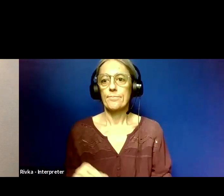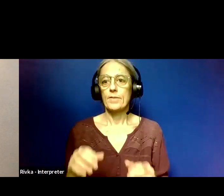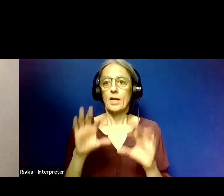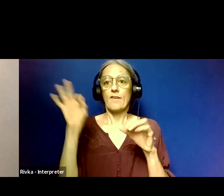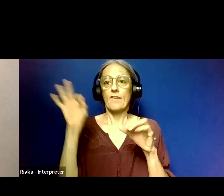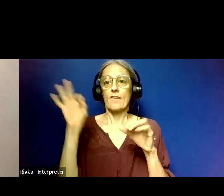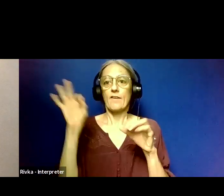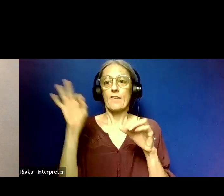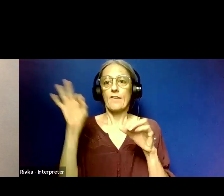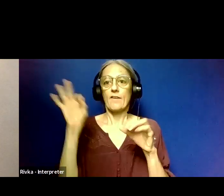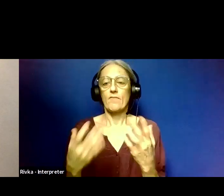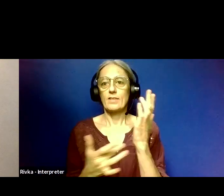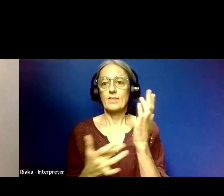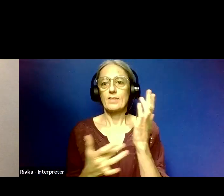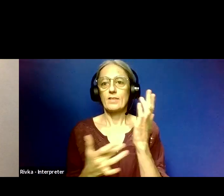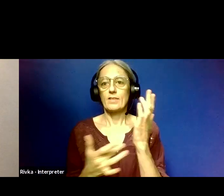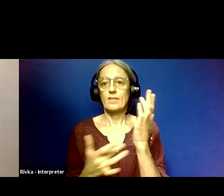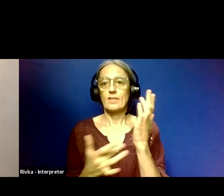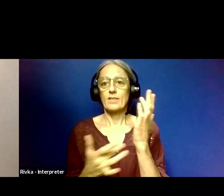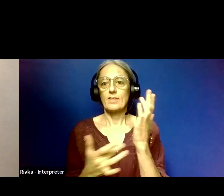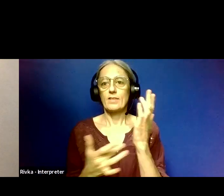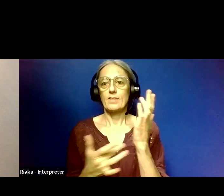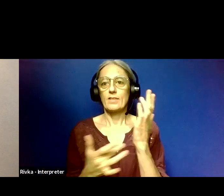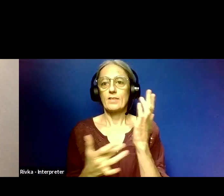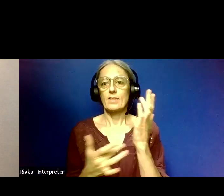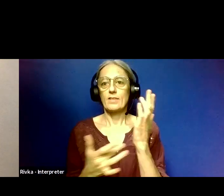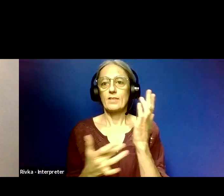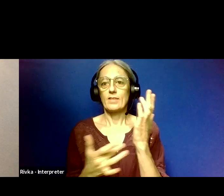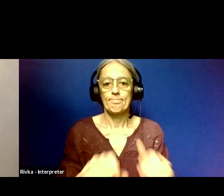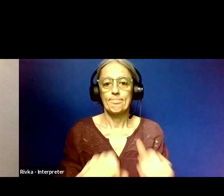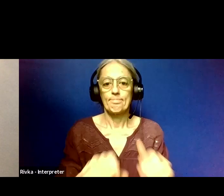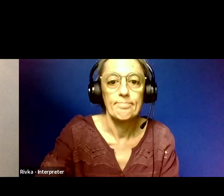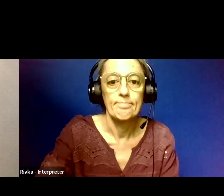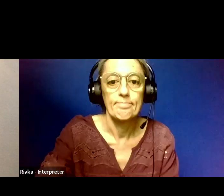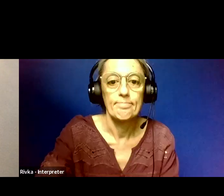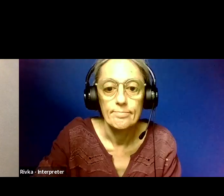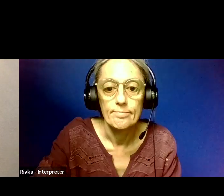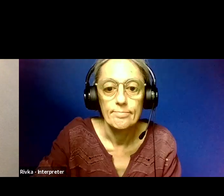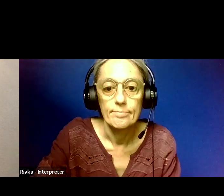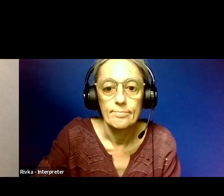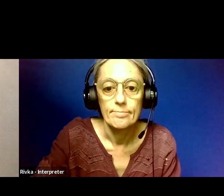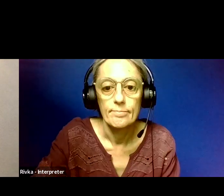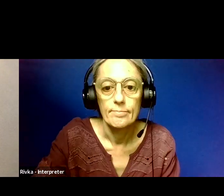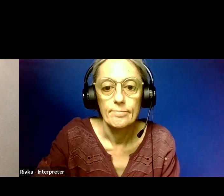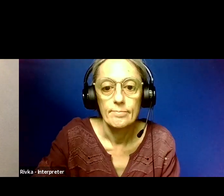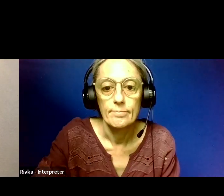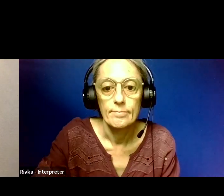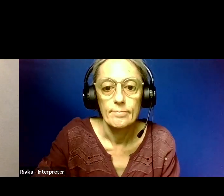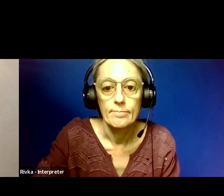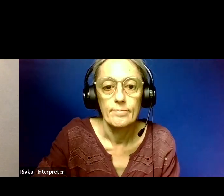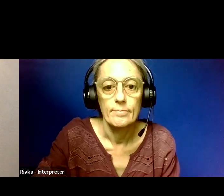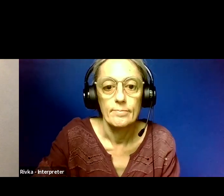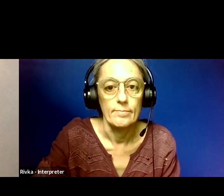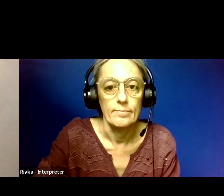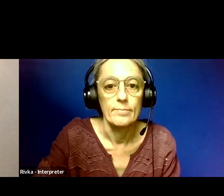assistance. They say that states specifically that illegal use of drugs are not